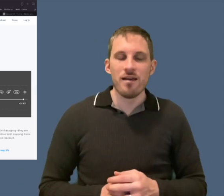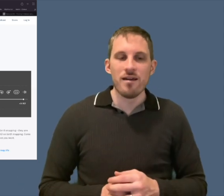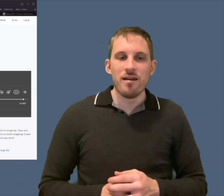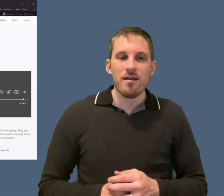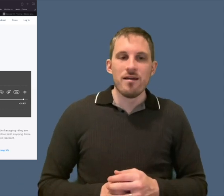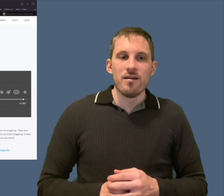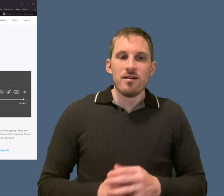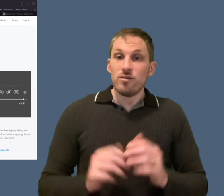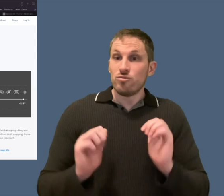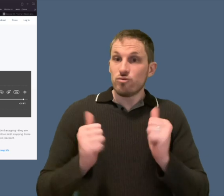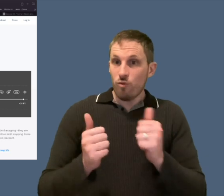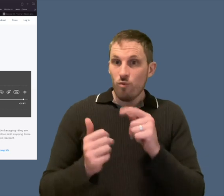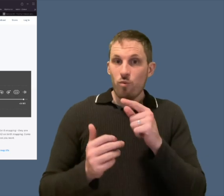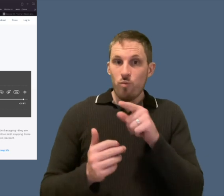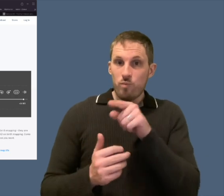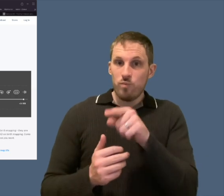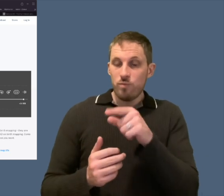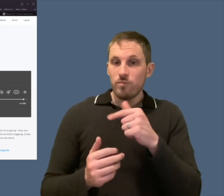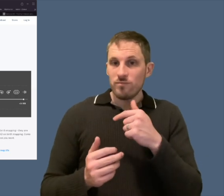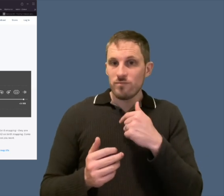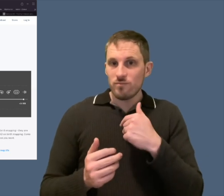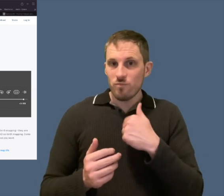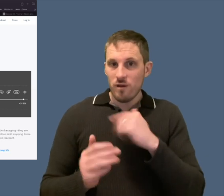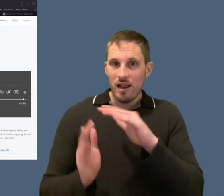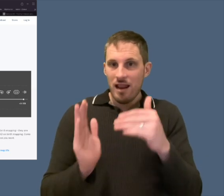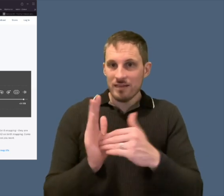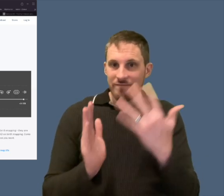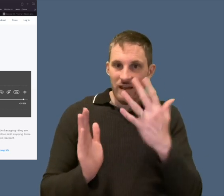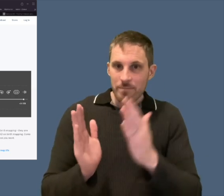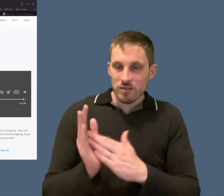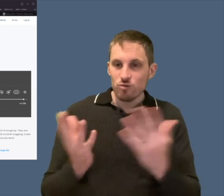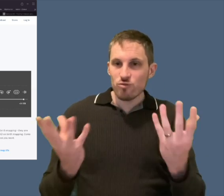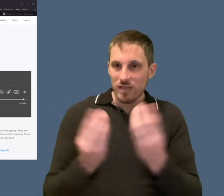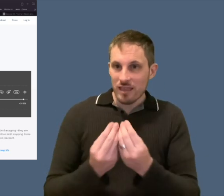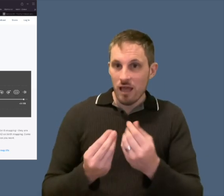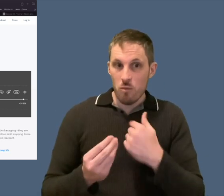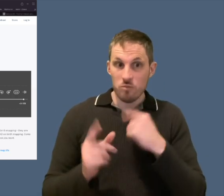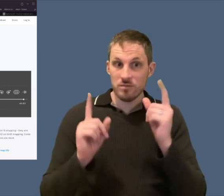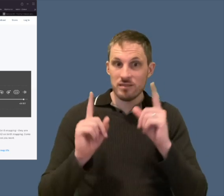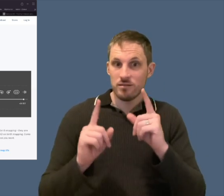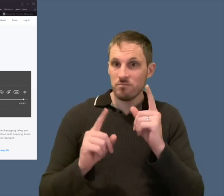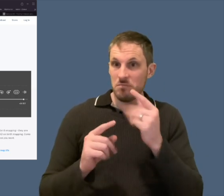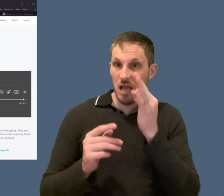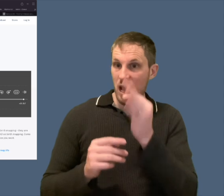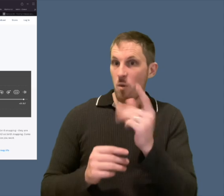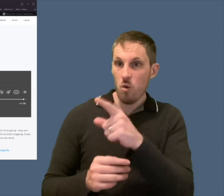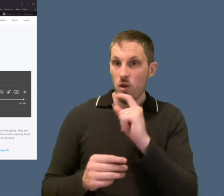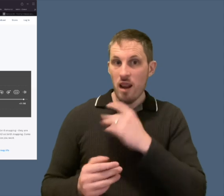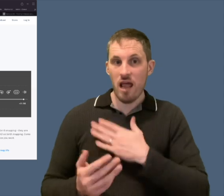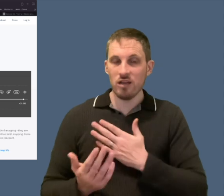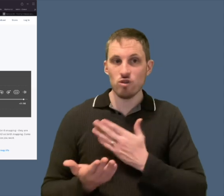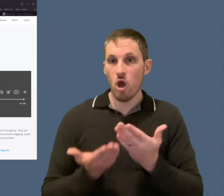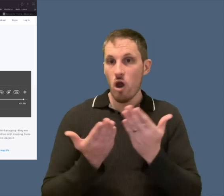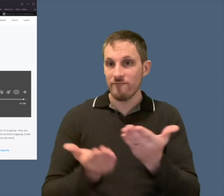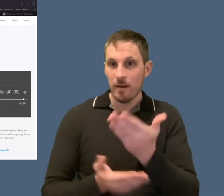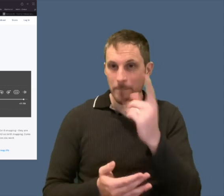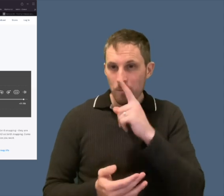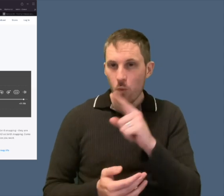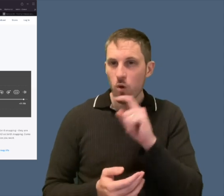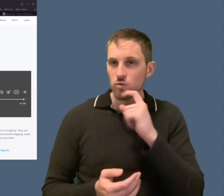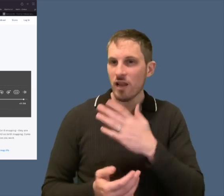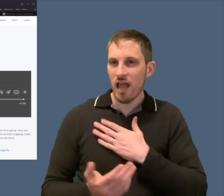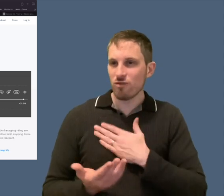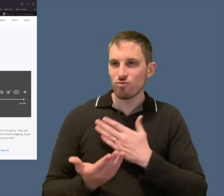go with it this week in like 5 minutes, our last 5 minutes together. What would you like to offer people? What would you like to provide them